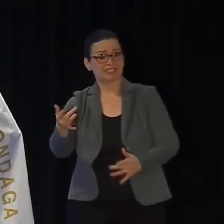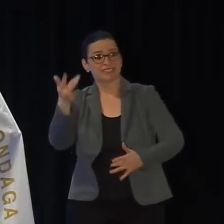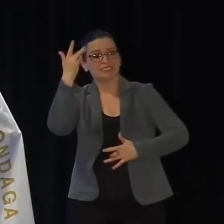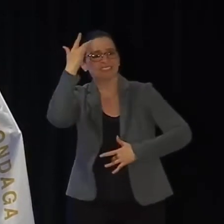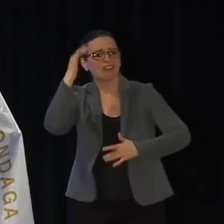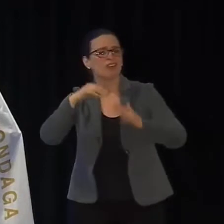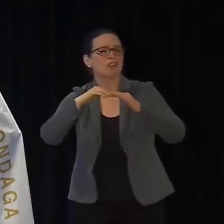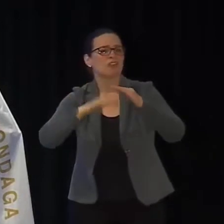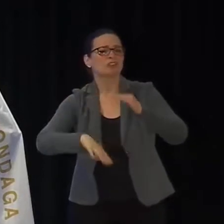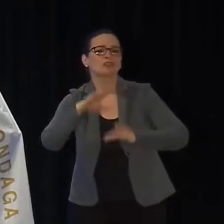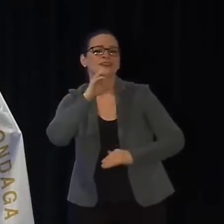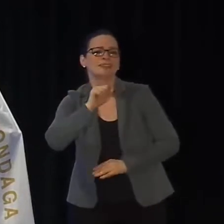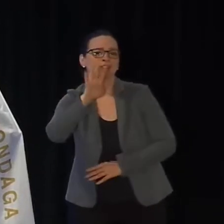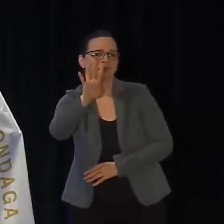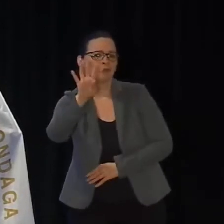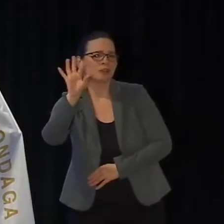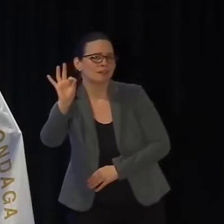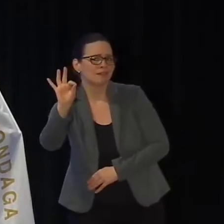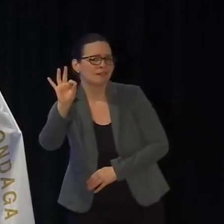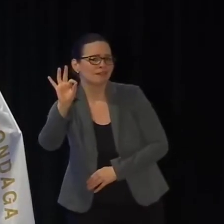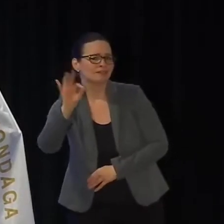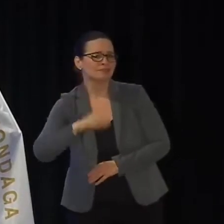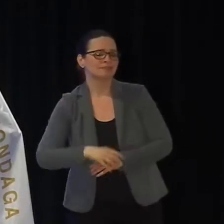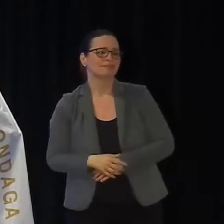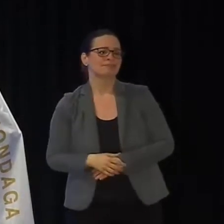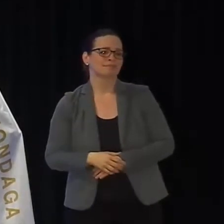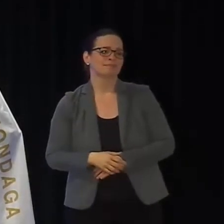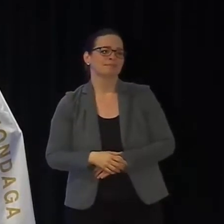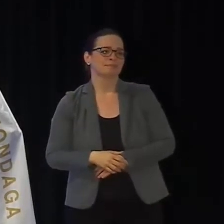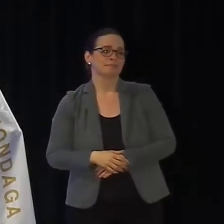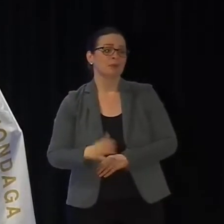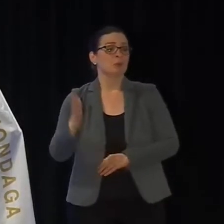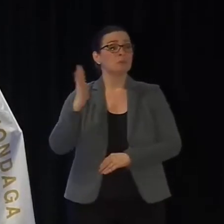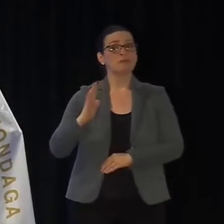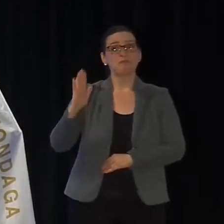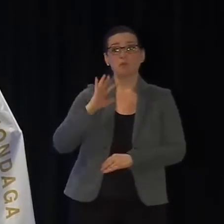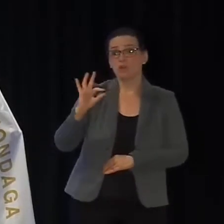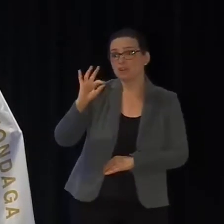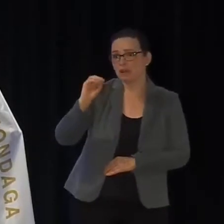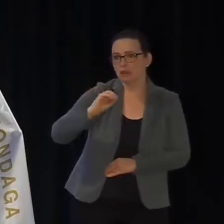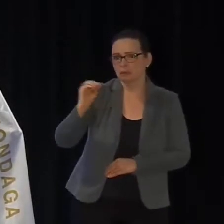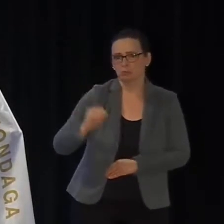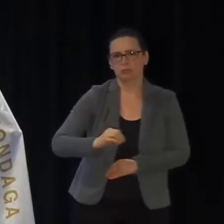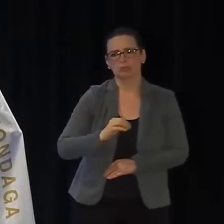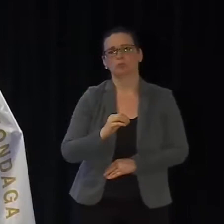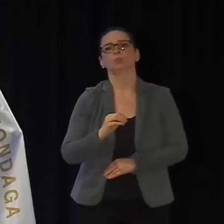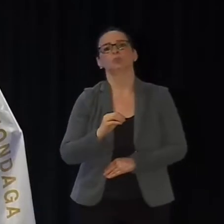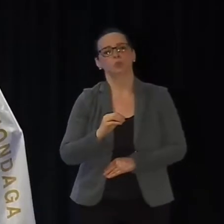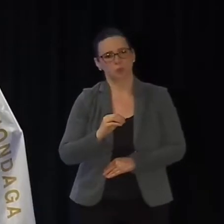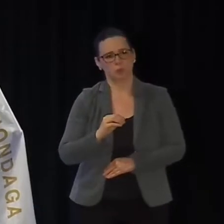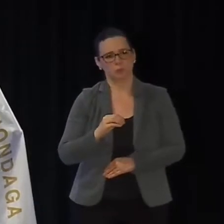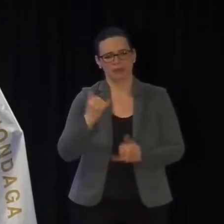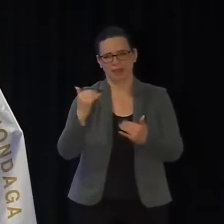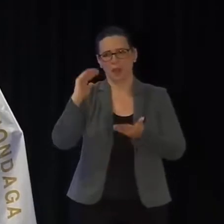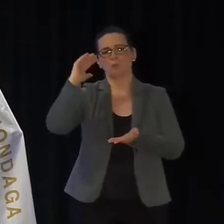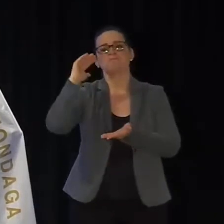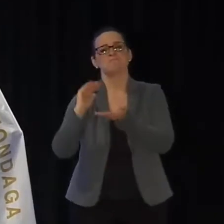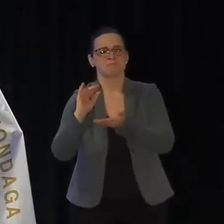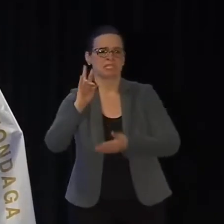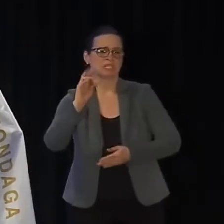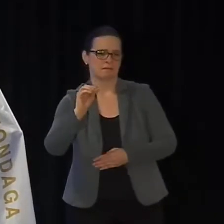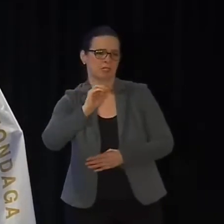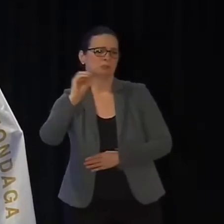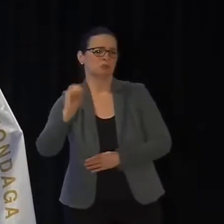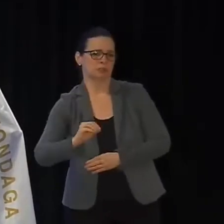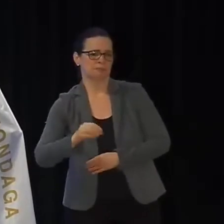range. We've had it as high as 90%. So certainly we